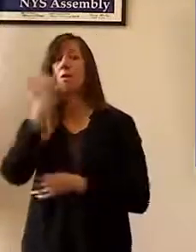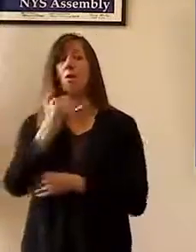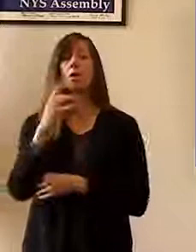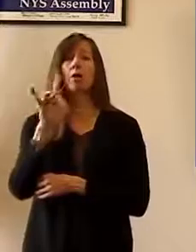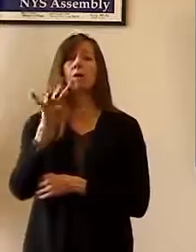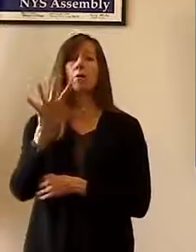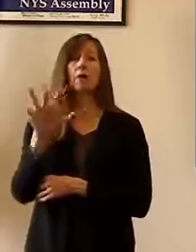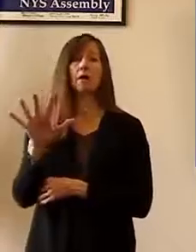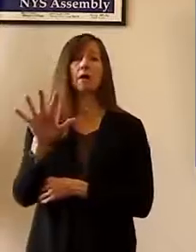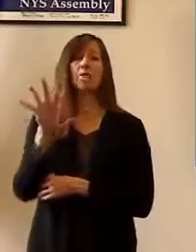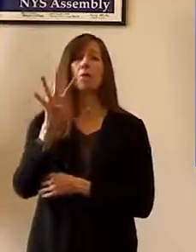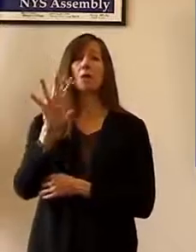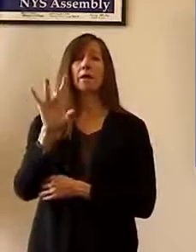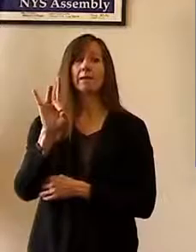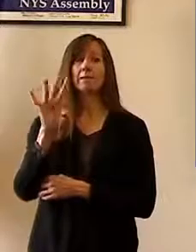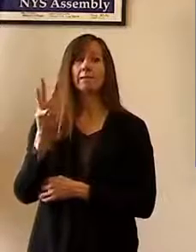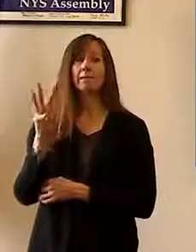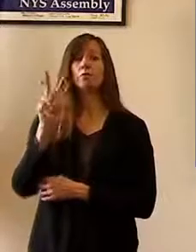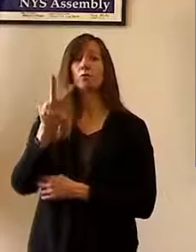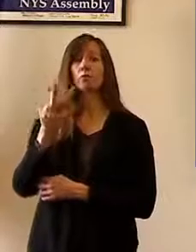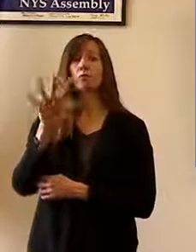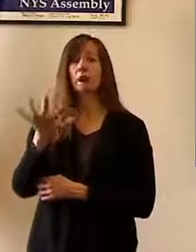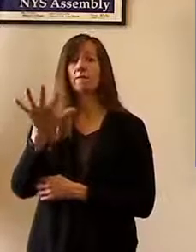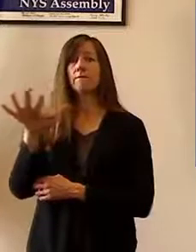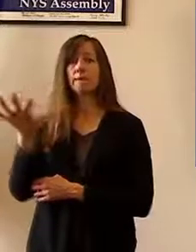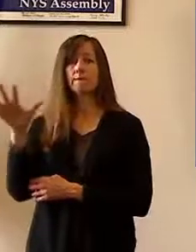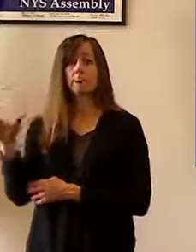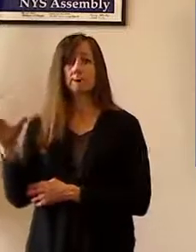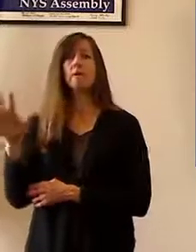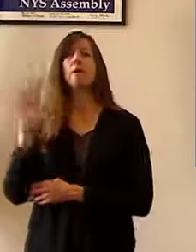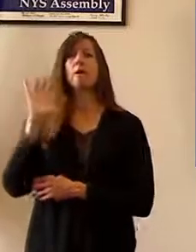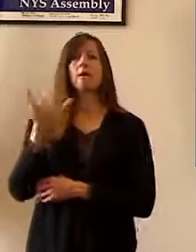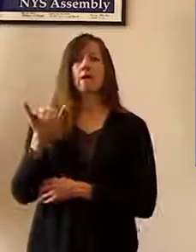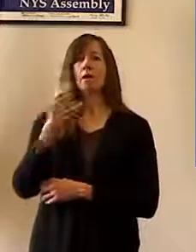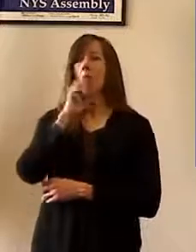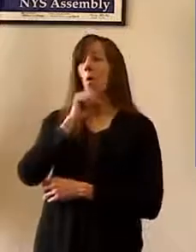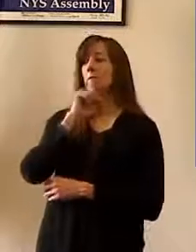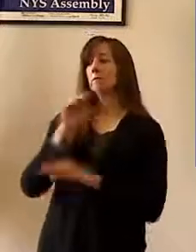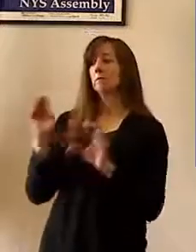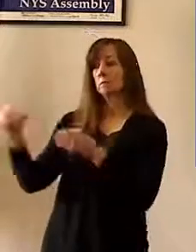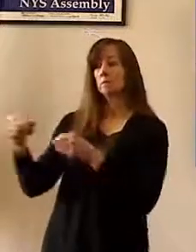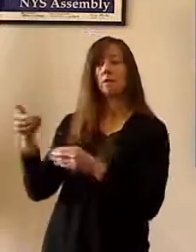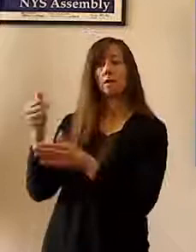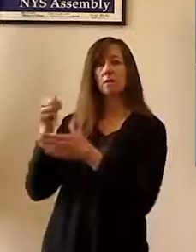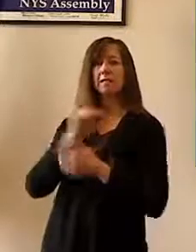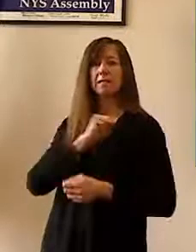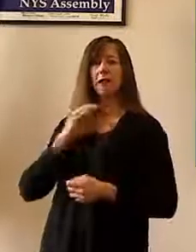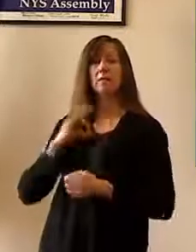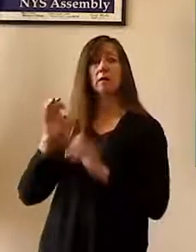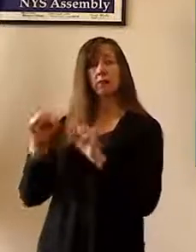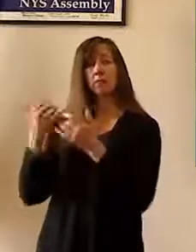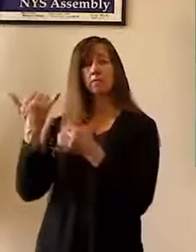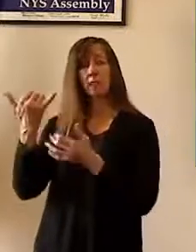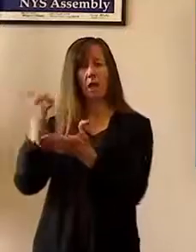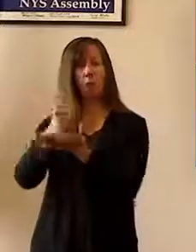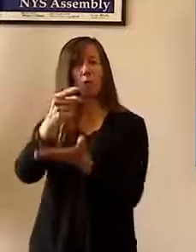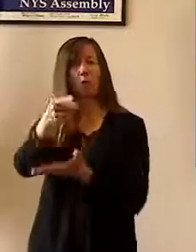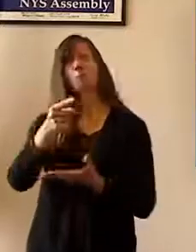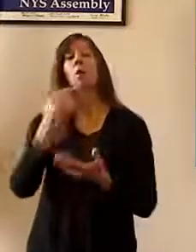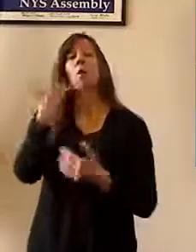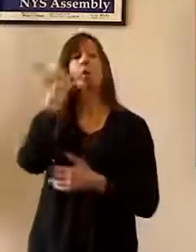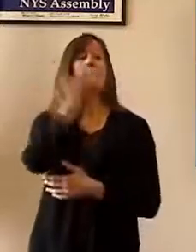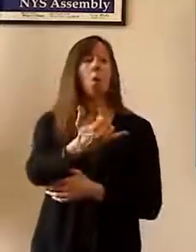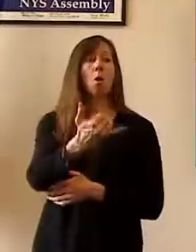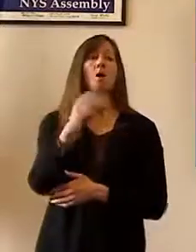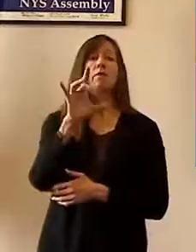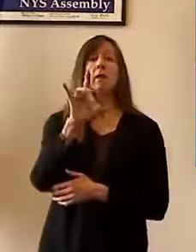845-486-2555, and one of our Office for the Aging staff or volunteers will be happy to help you. You can also call the COVID hotline at